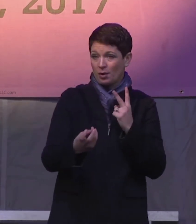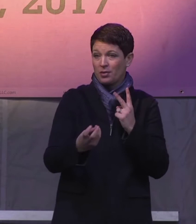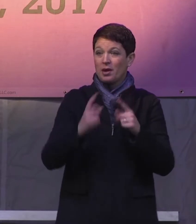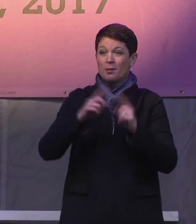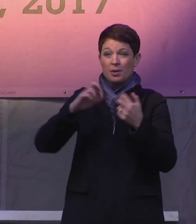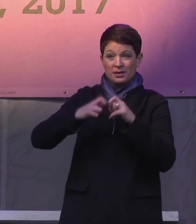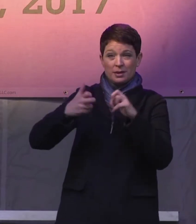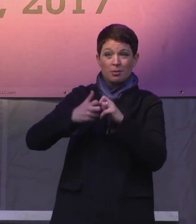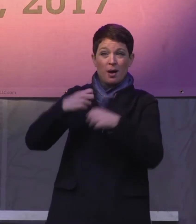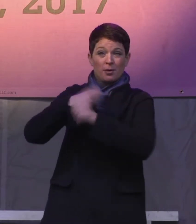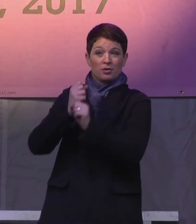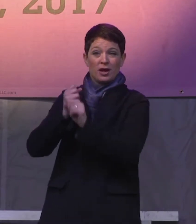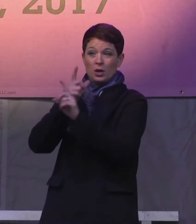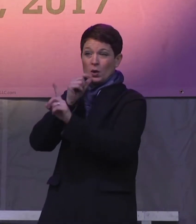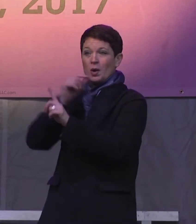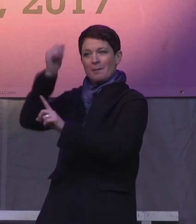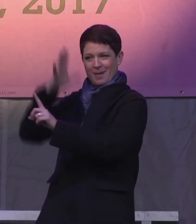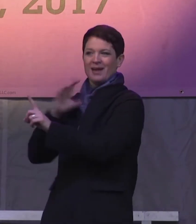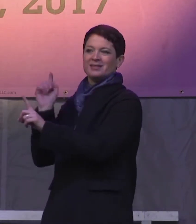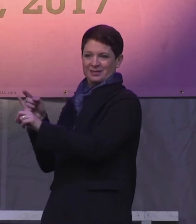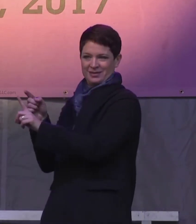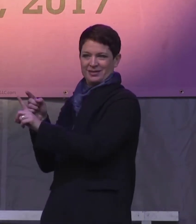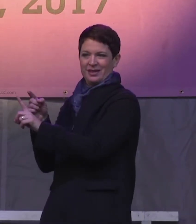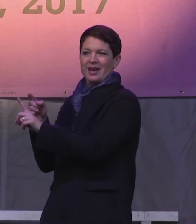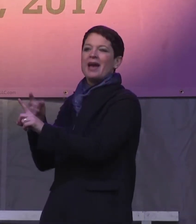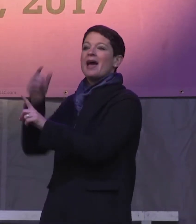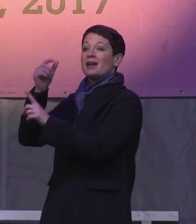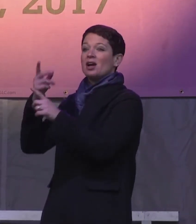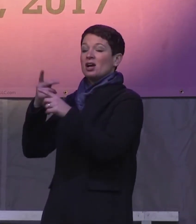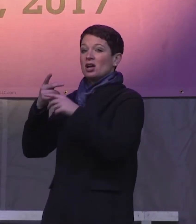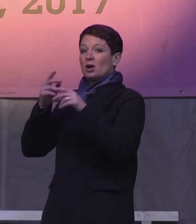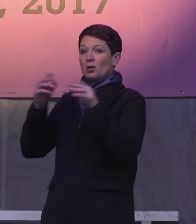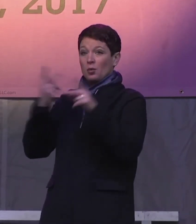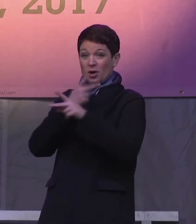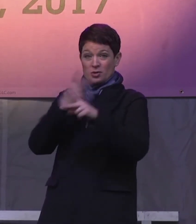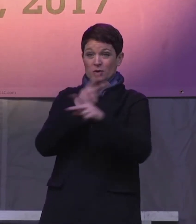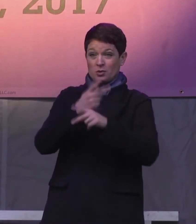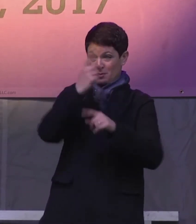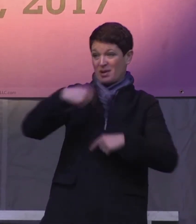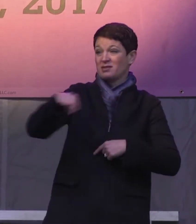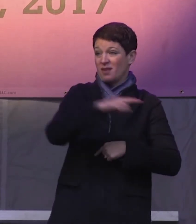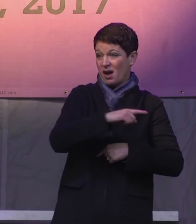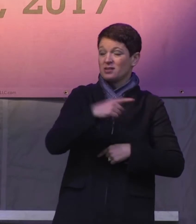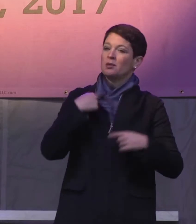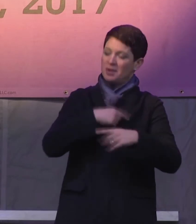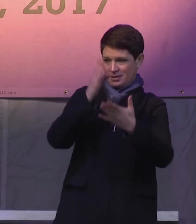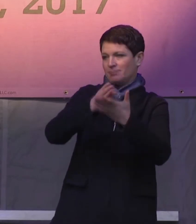the problem was created by men and it is perpetuated by us.